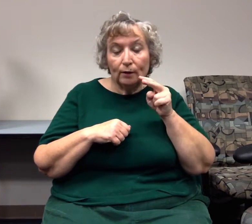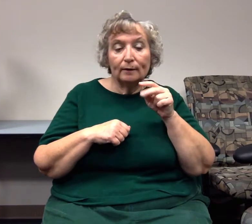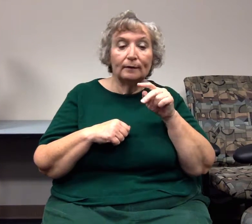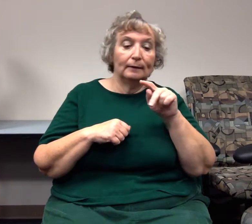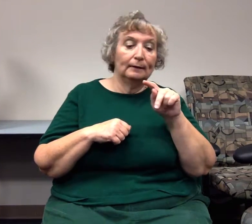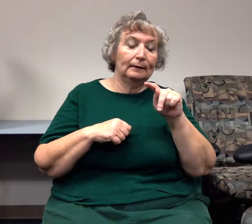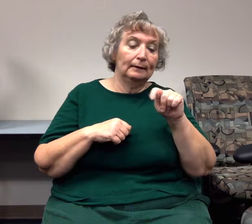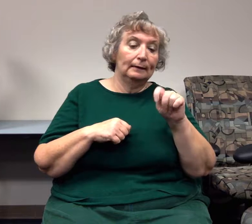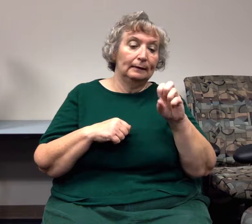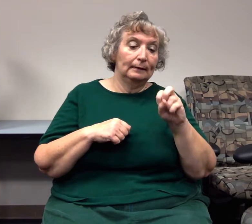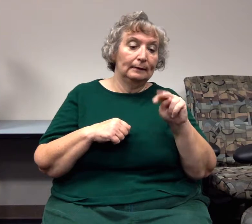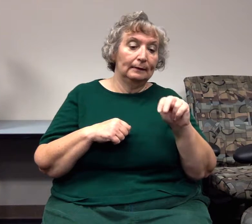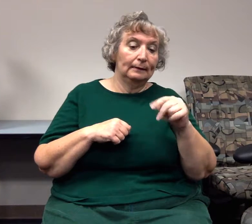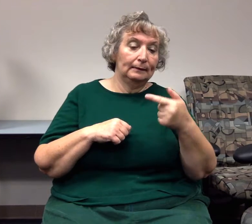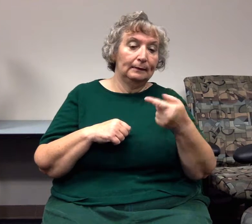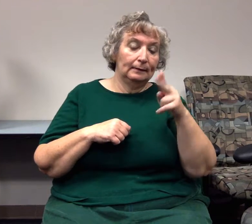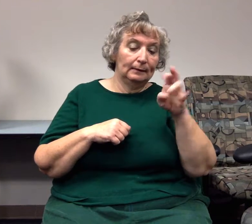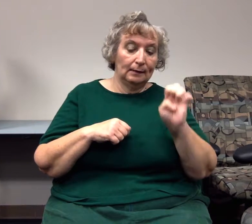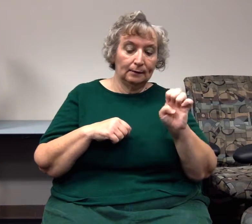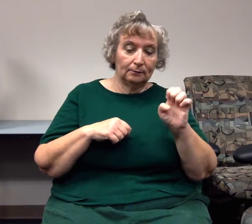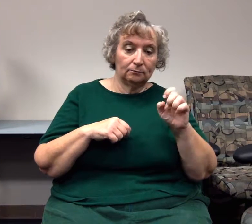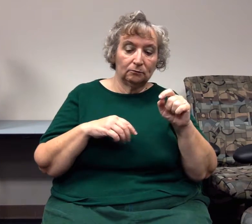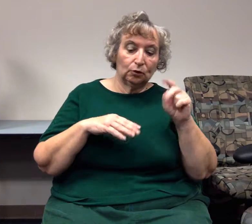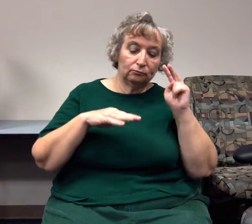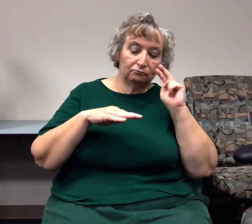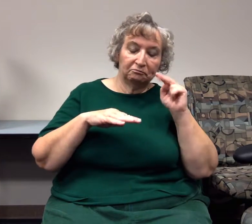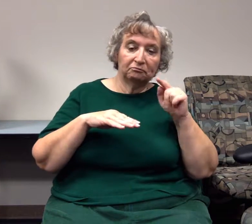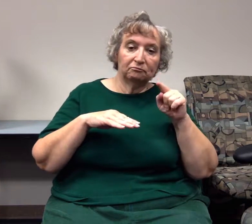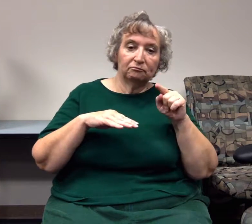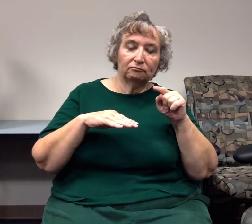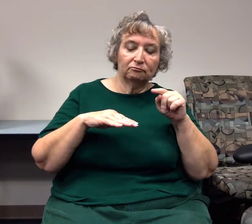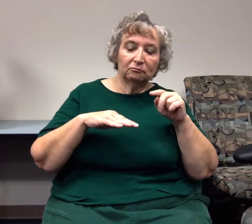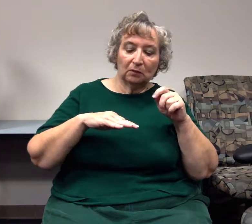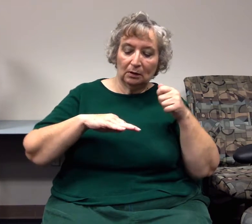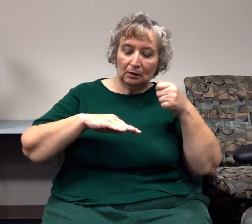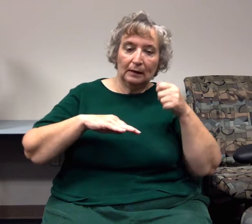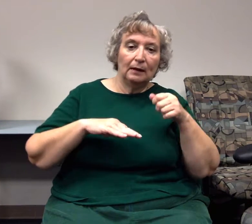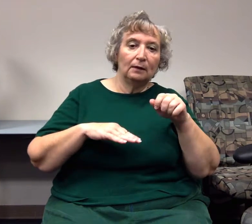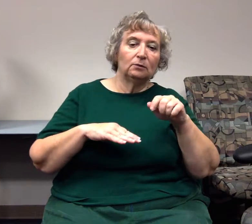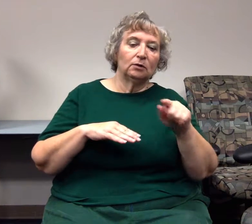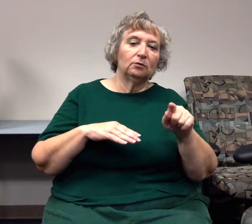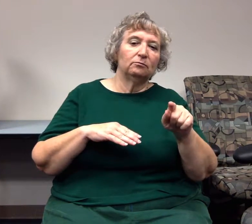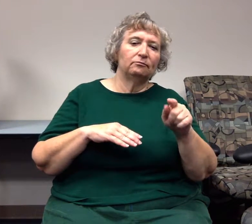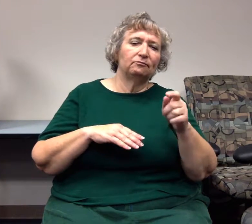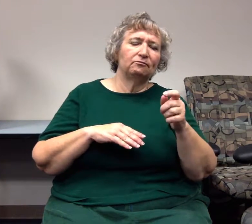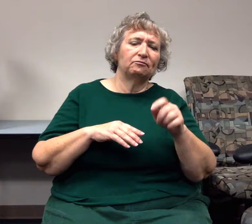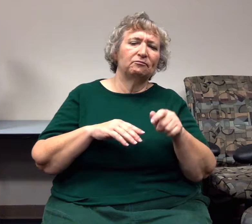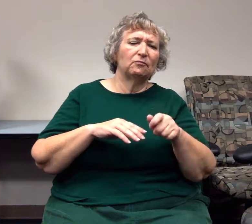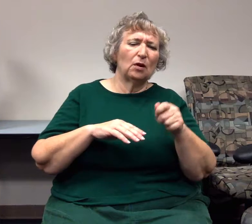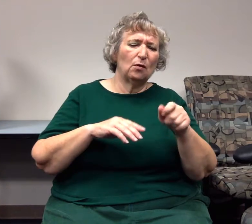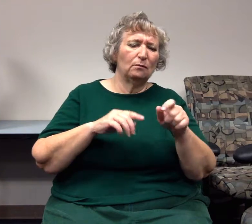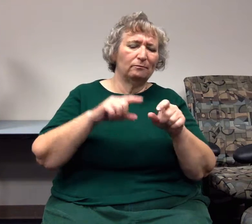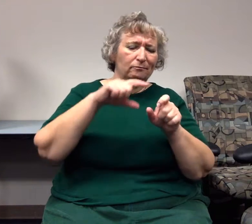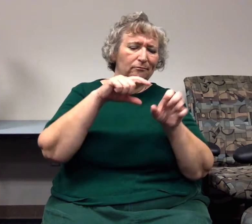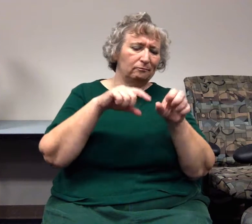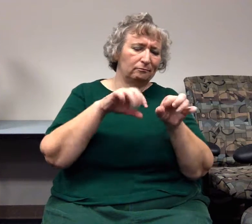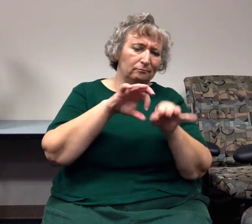you observe. So you use your hand lens, holding it about 2 inches from your tongue, look in the